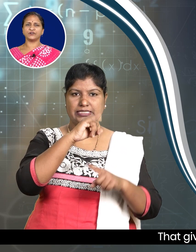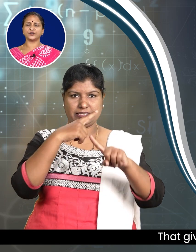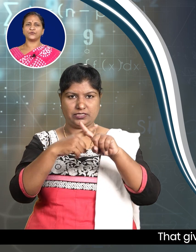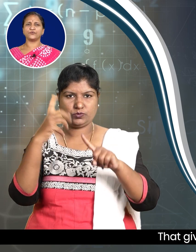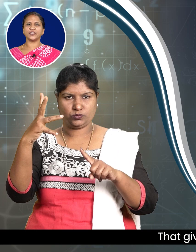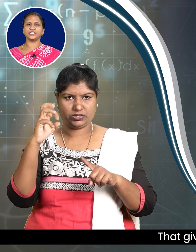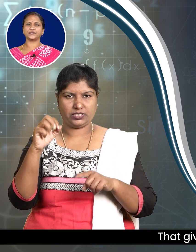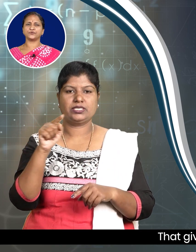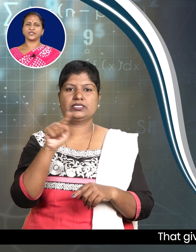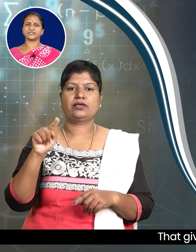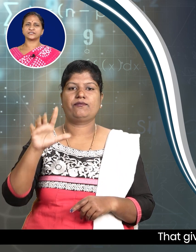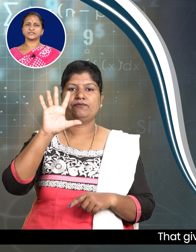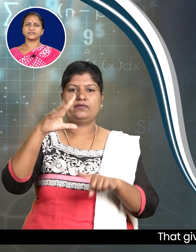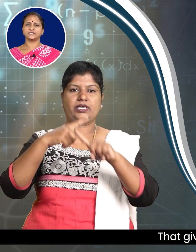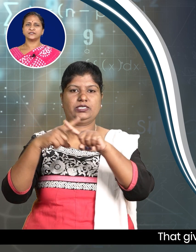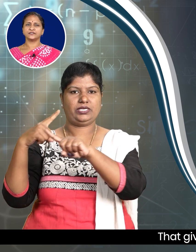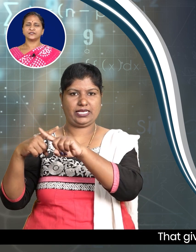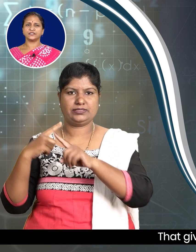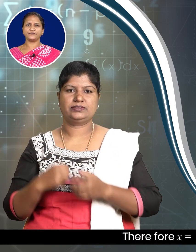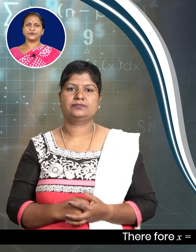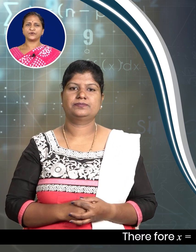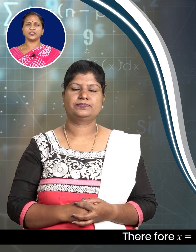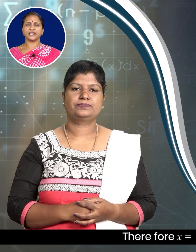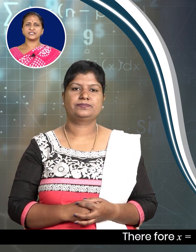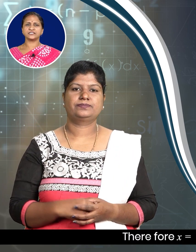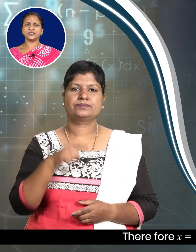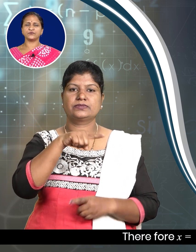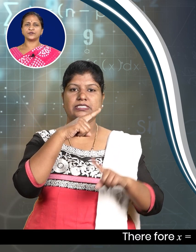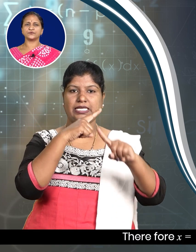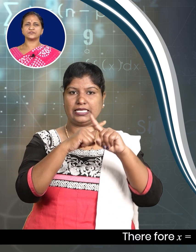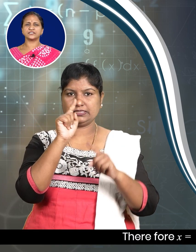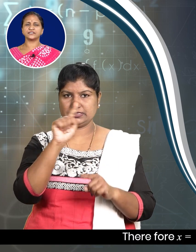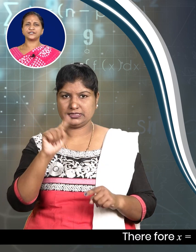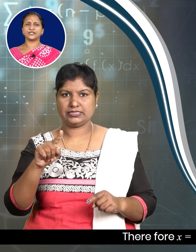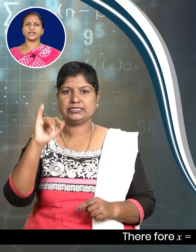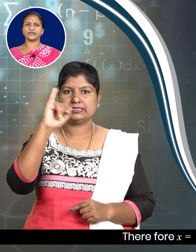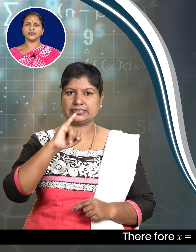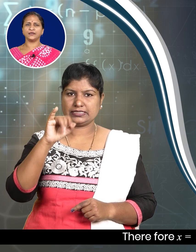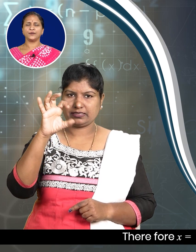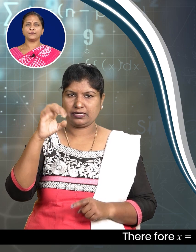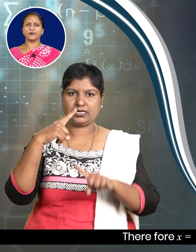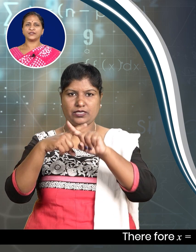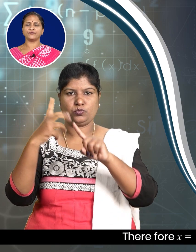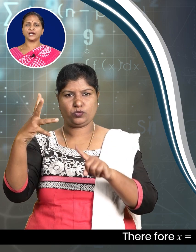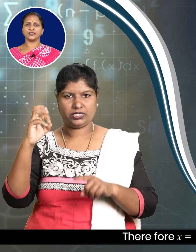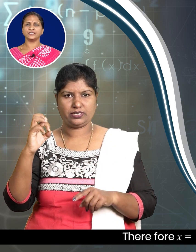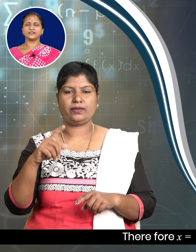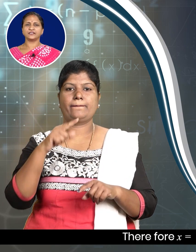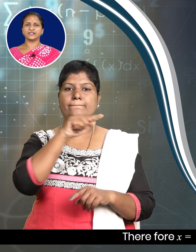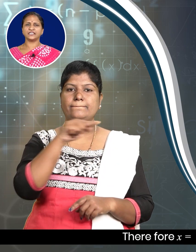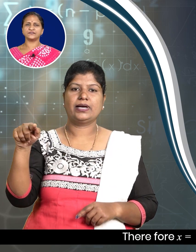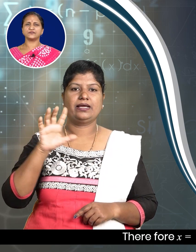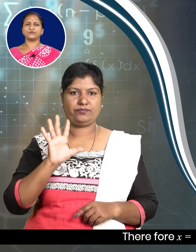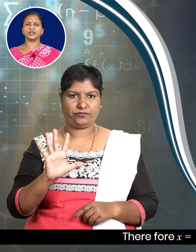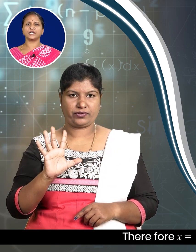is equal to 5 into x. Therefore, x is equal to 6 into 90 by 5.